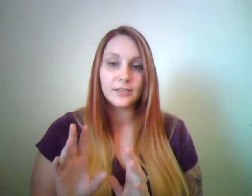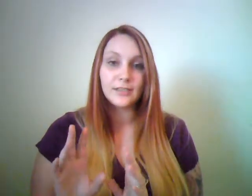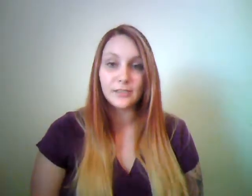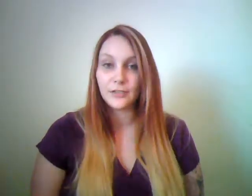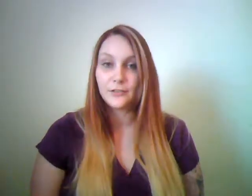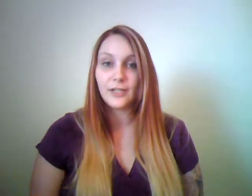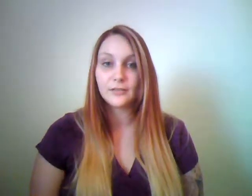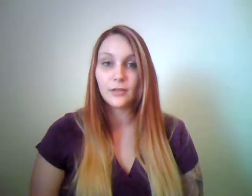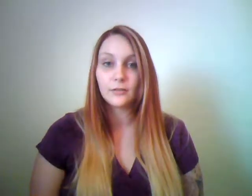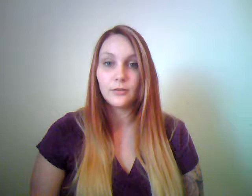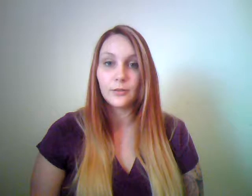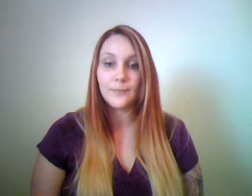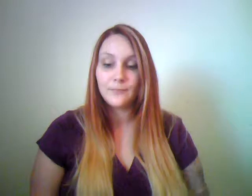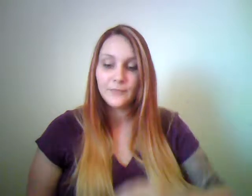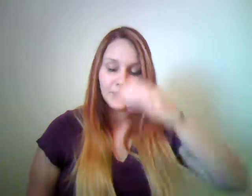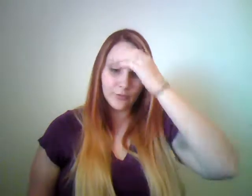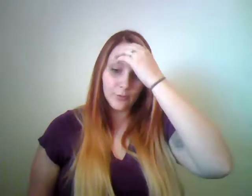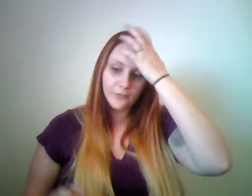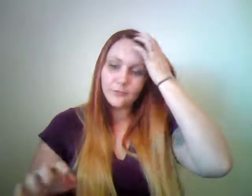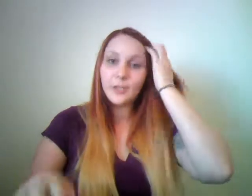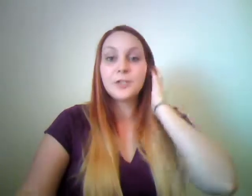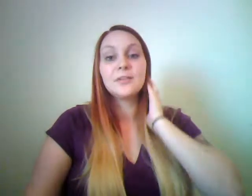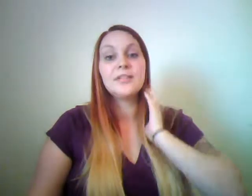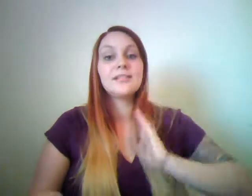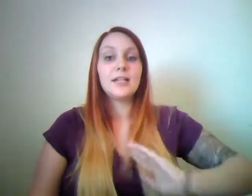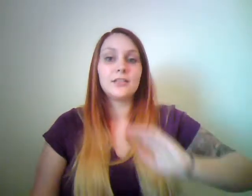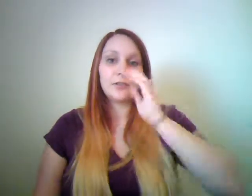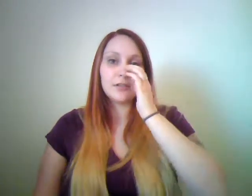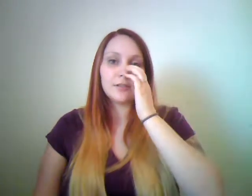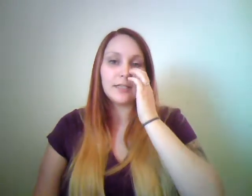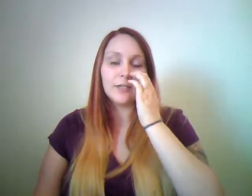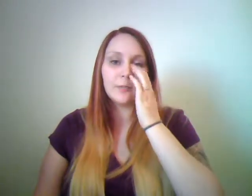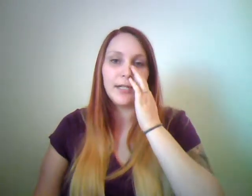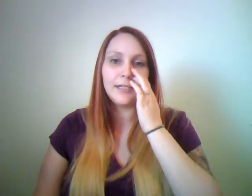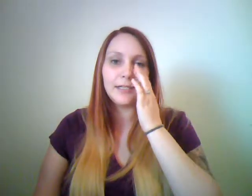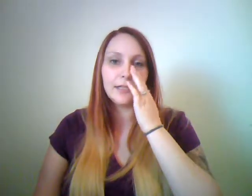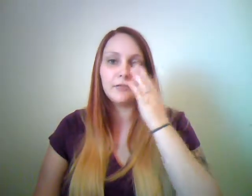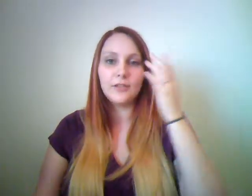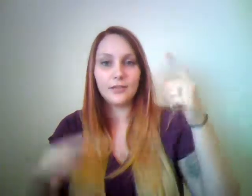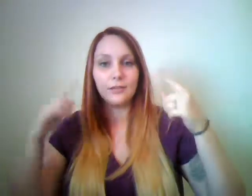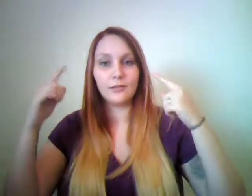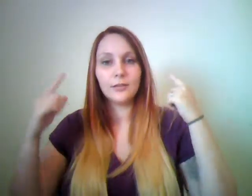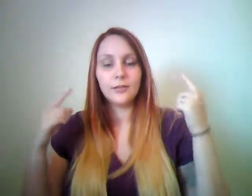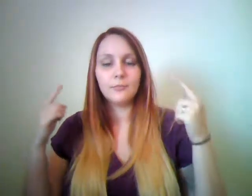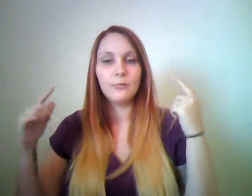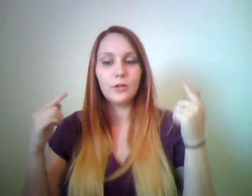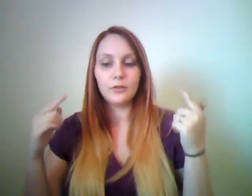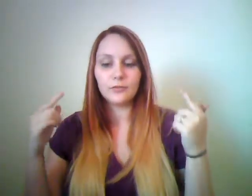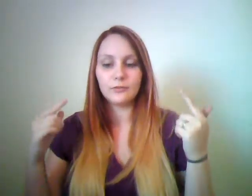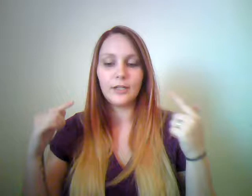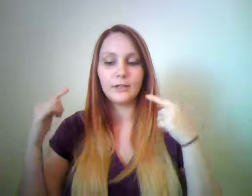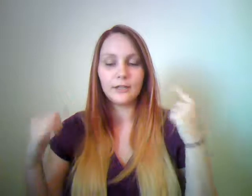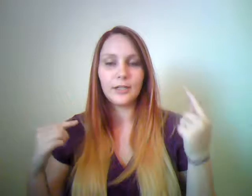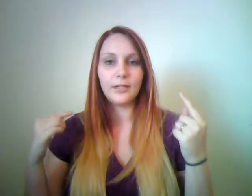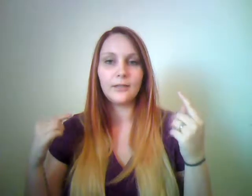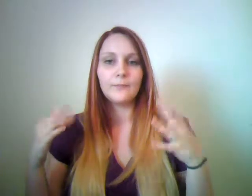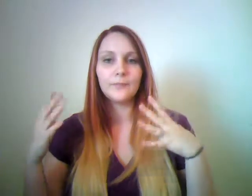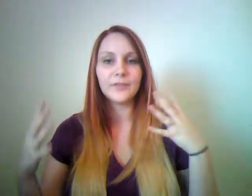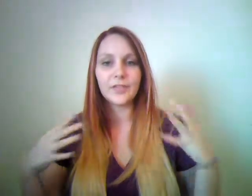it is a very fast song, okay? So get familiar with these signs first. Get your brain kind of in the mode of like, okay, I